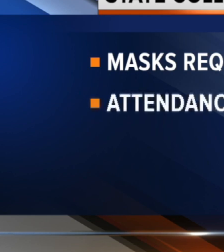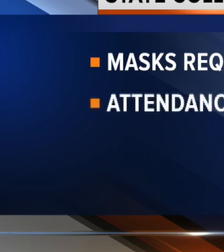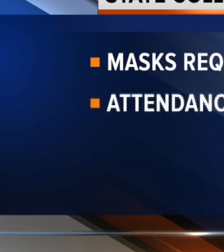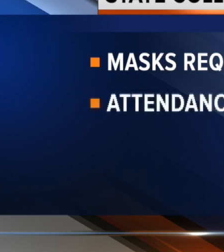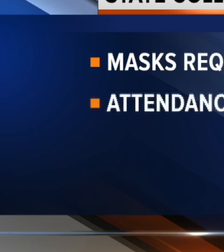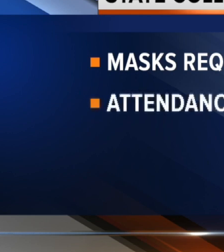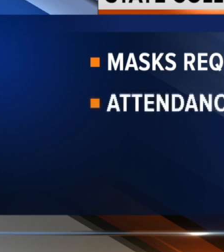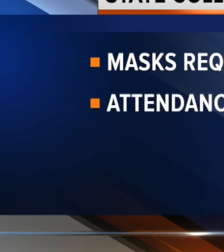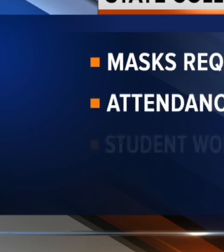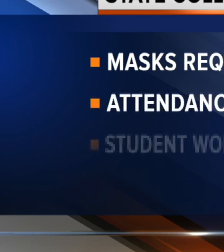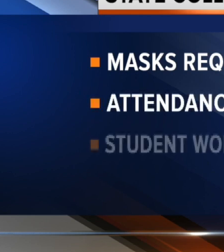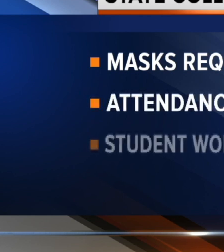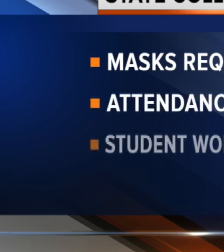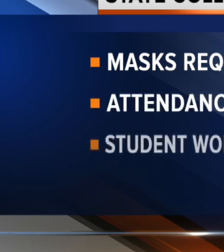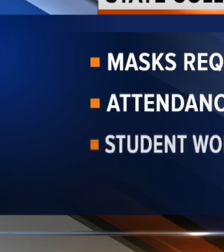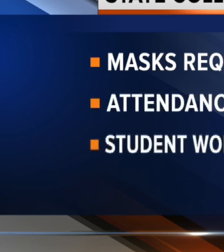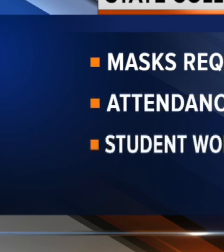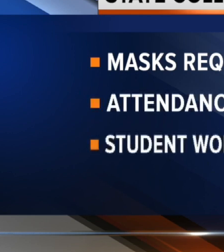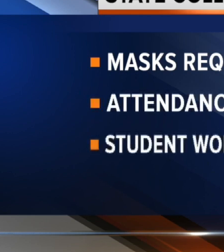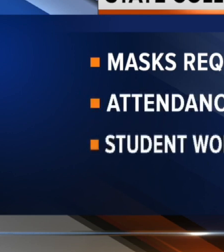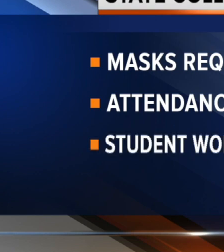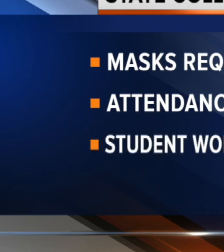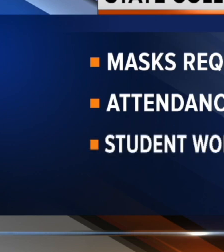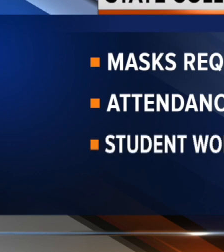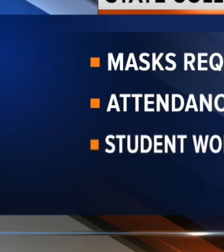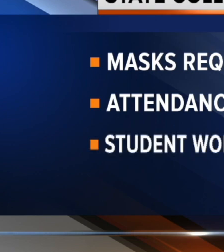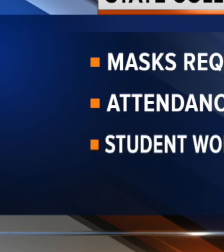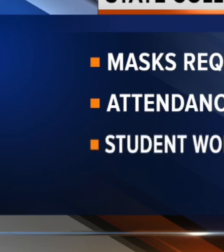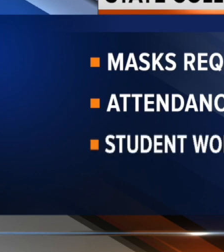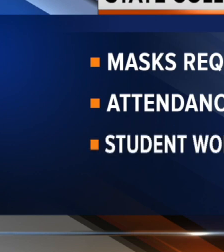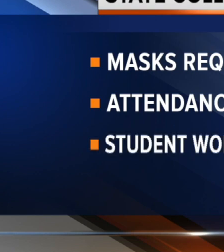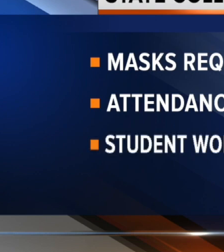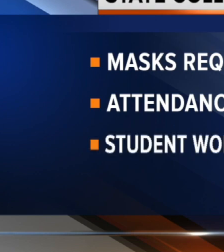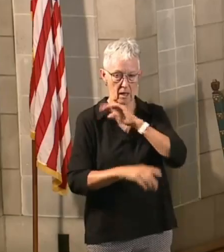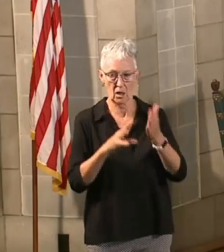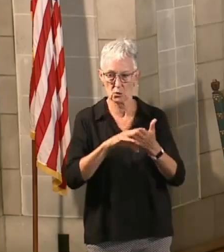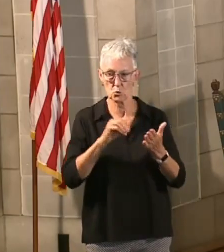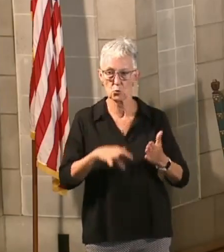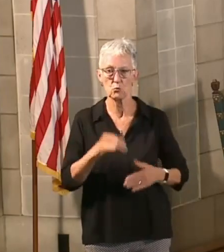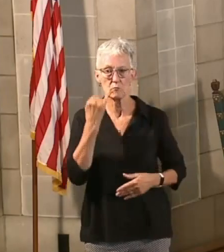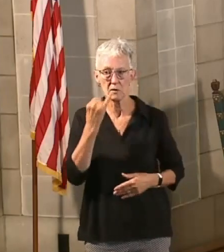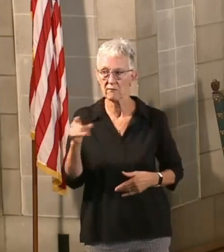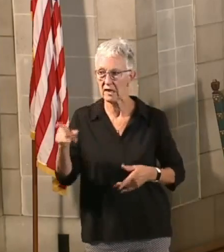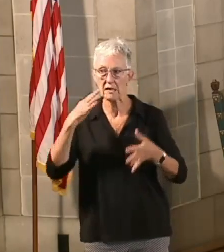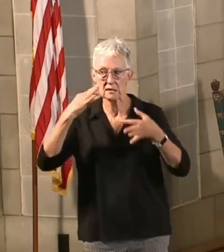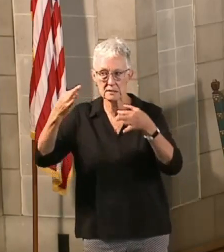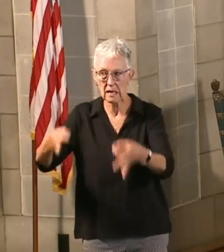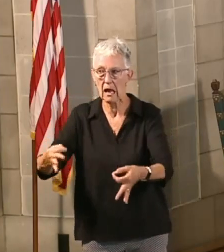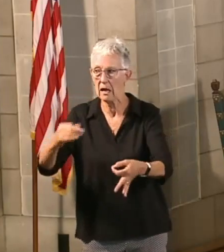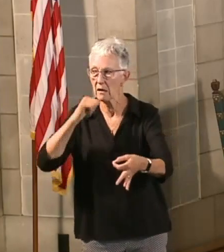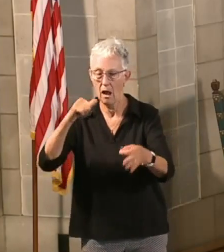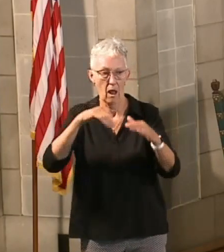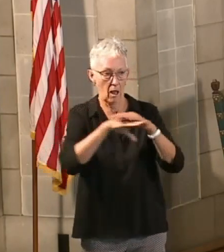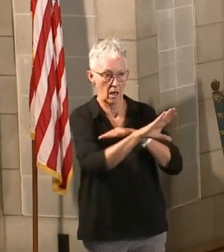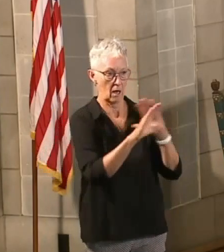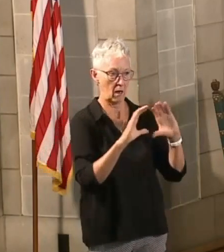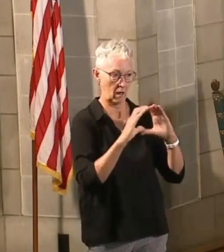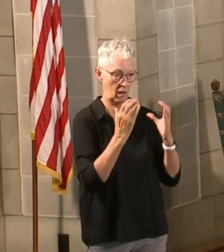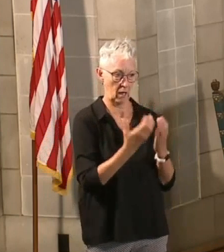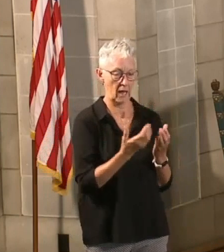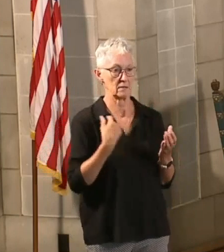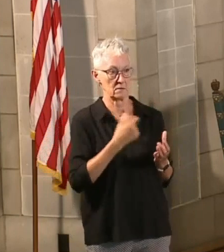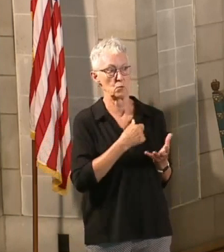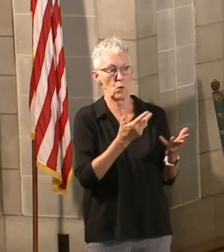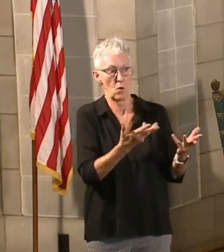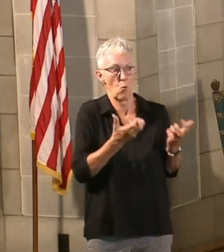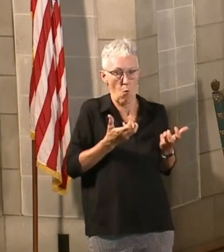be taken at every class. But students won't be penalized for missing class. We want them, if they're not feeling well, if they have symptoms, that they're